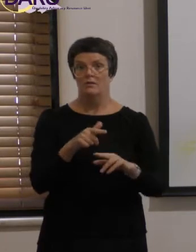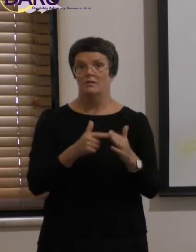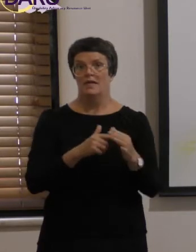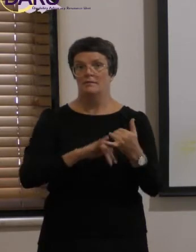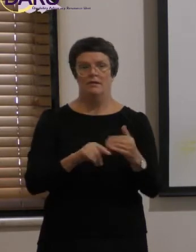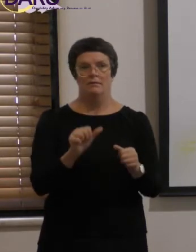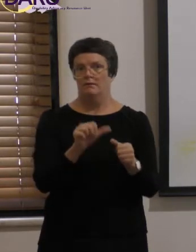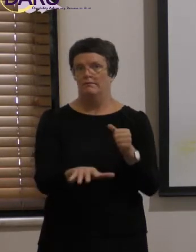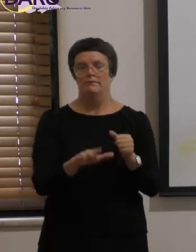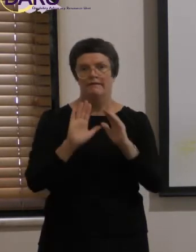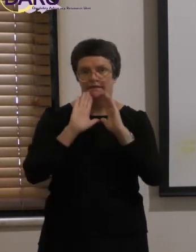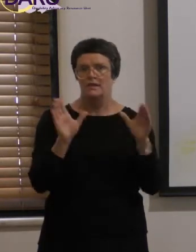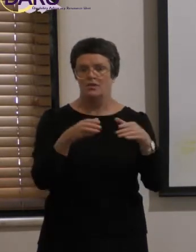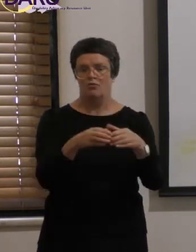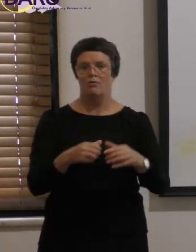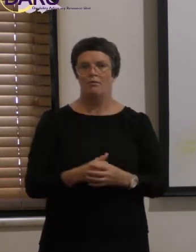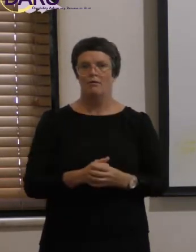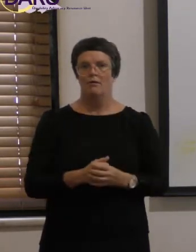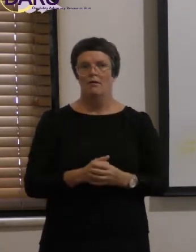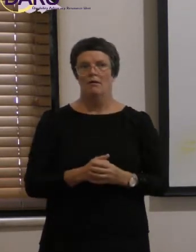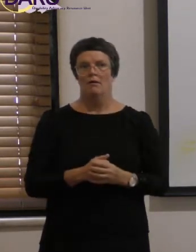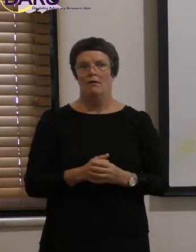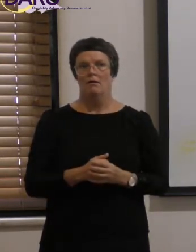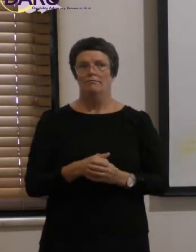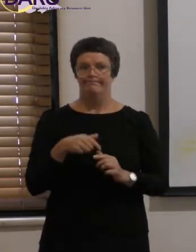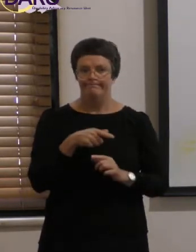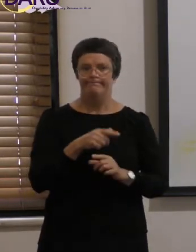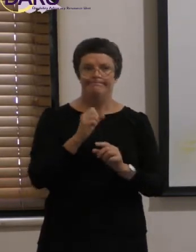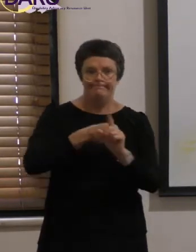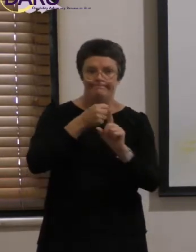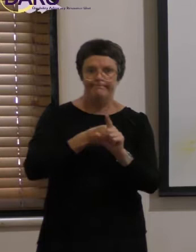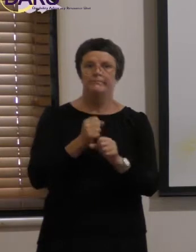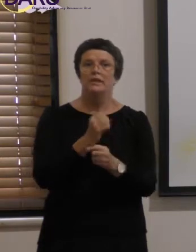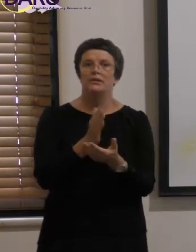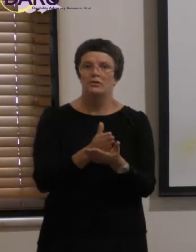to a really growing awareness of that we need to do better in education.